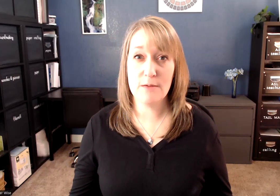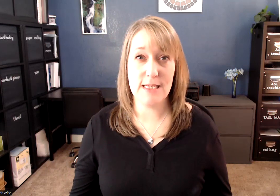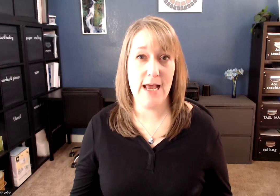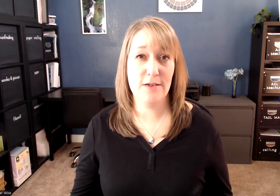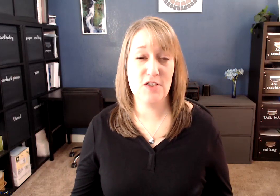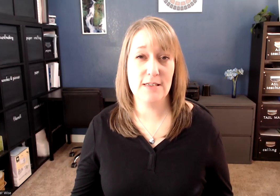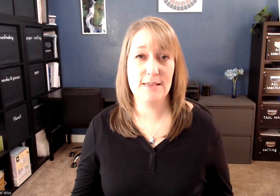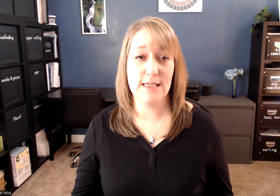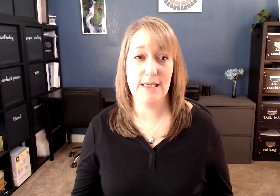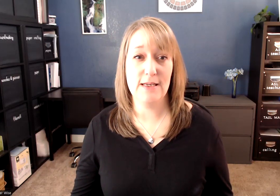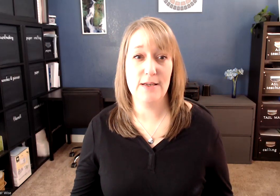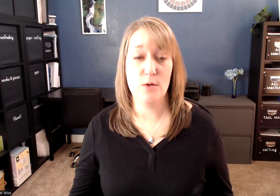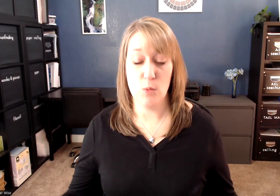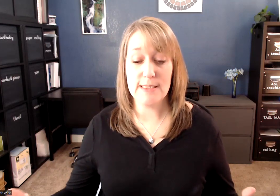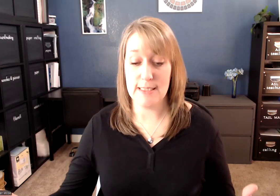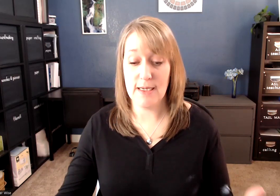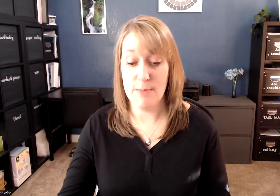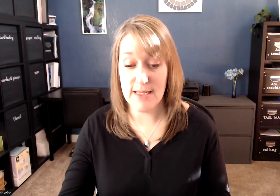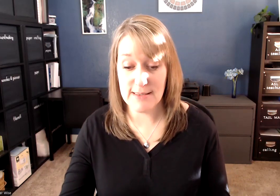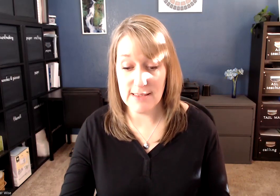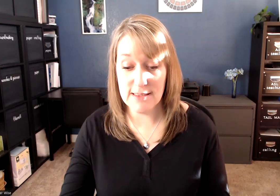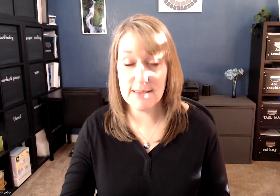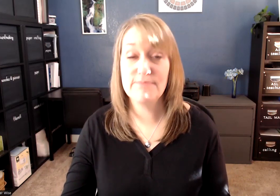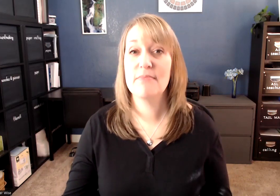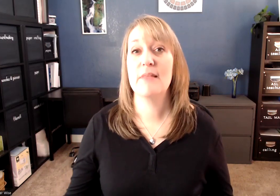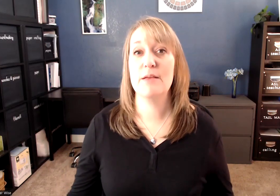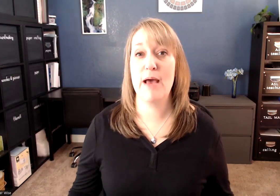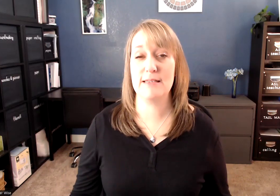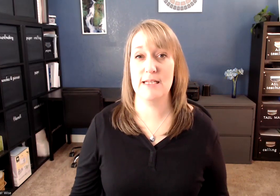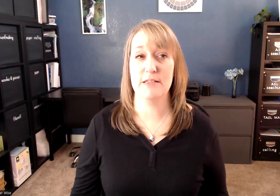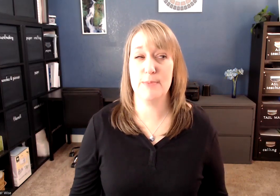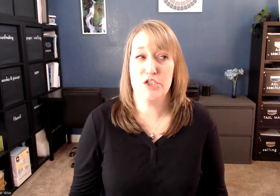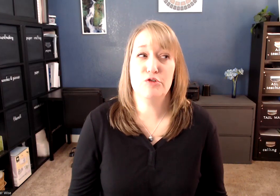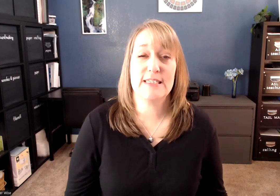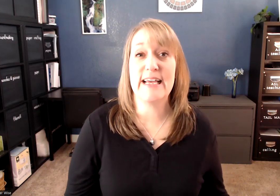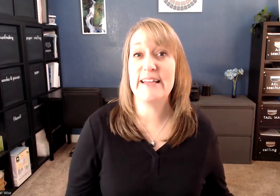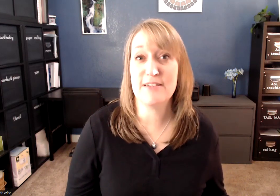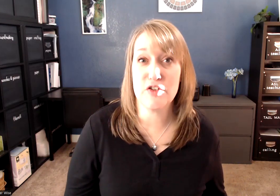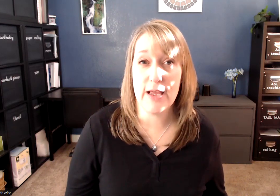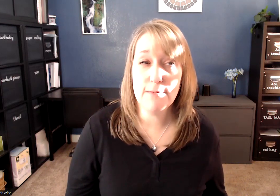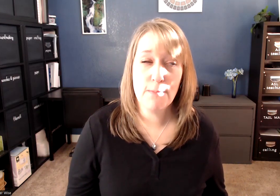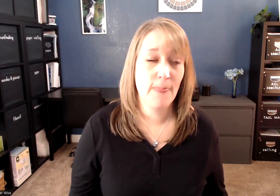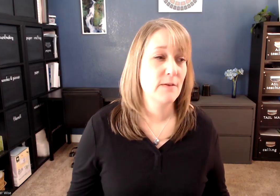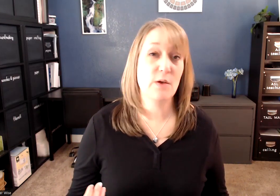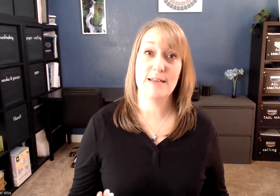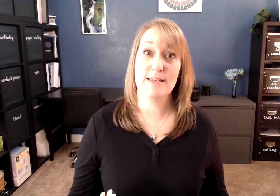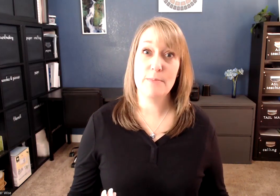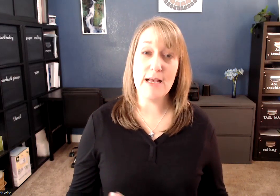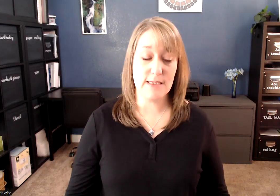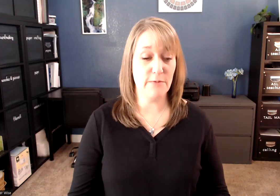and actions in what's to come in that sentence in past tense, because you just said yesterday. So that's in the past.